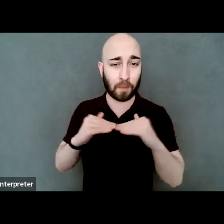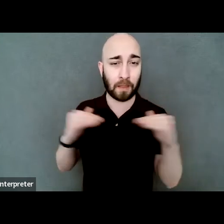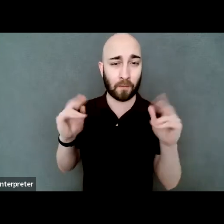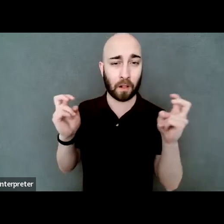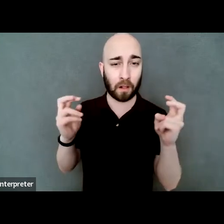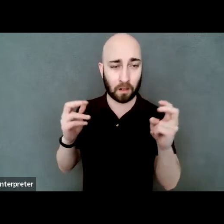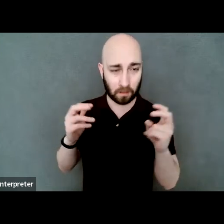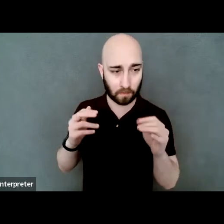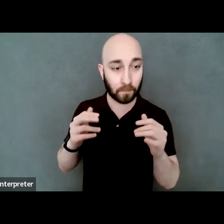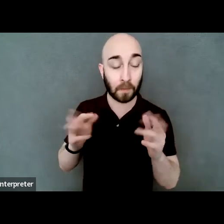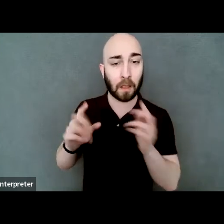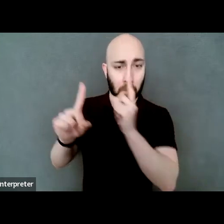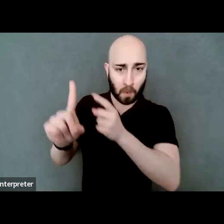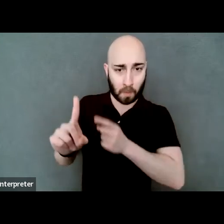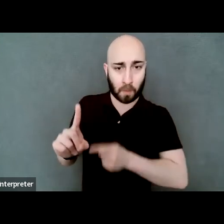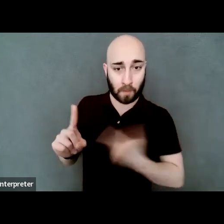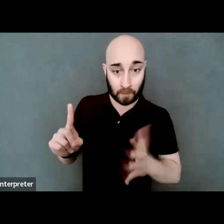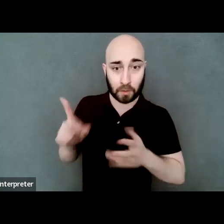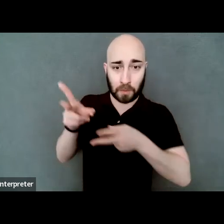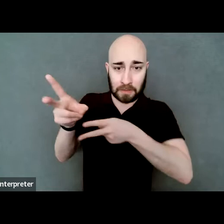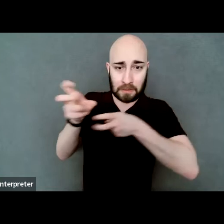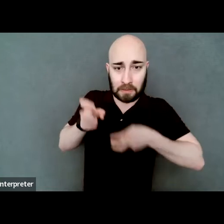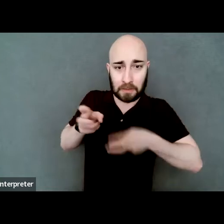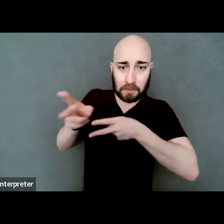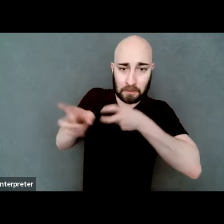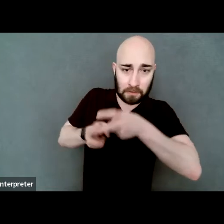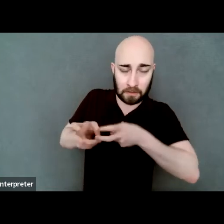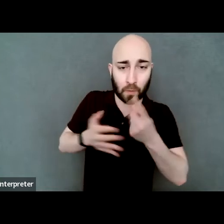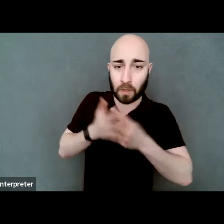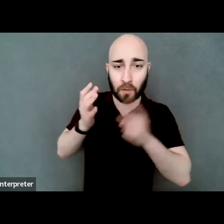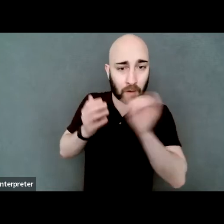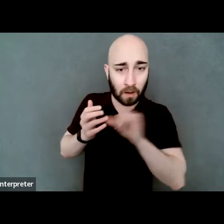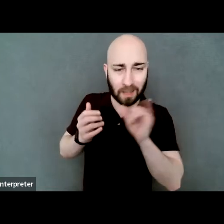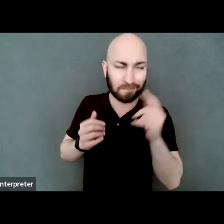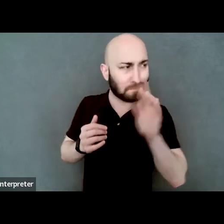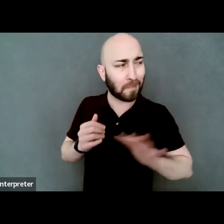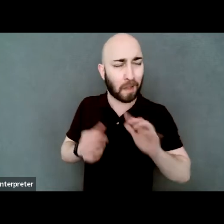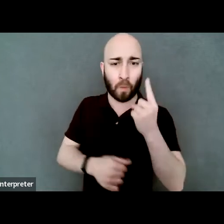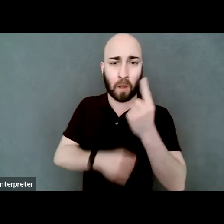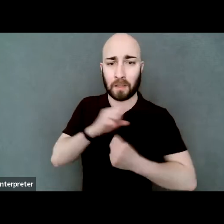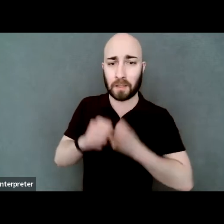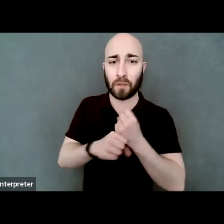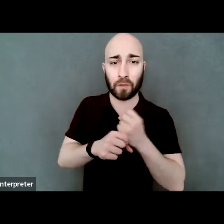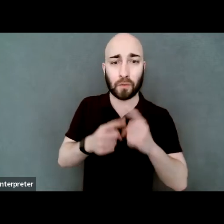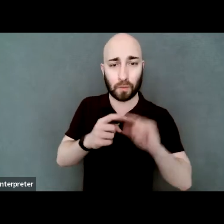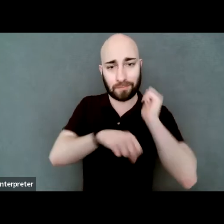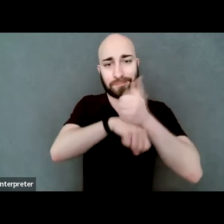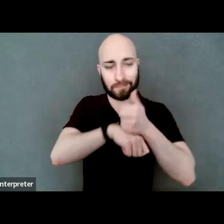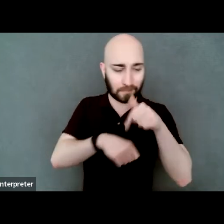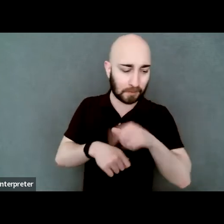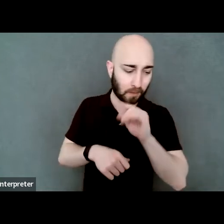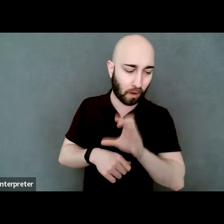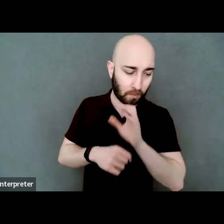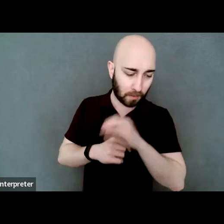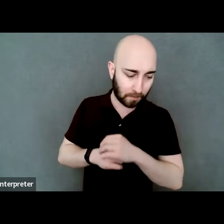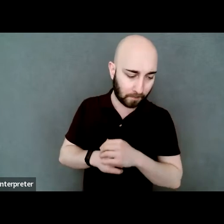we extracted the value kind of statement. So that took about a year to create this document. It's actually